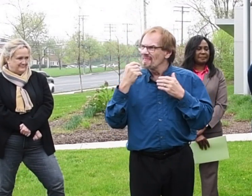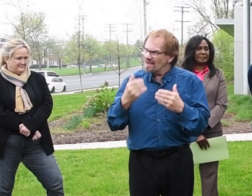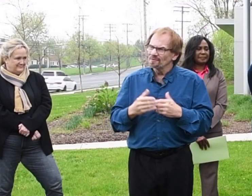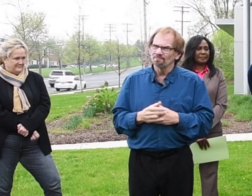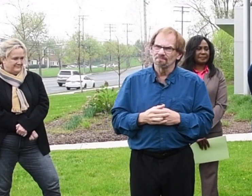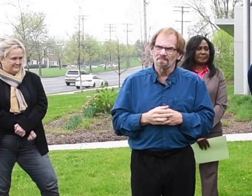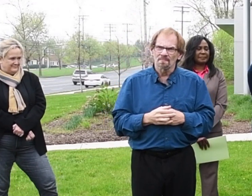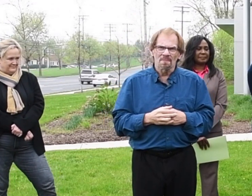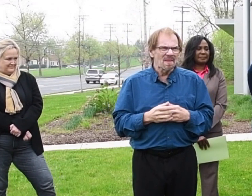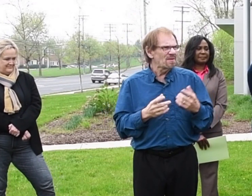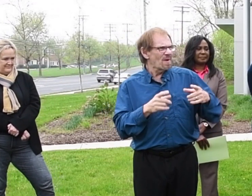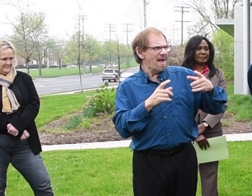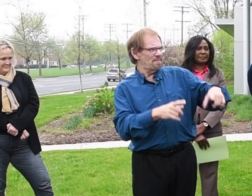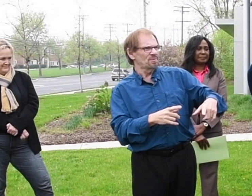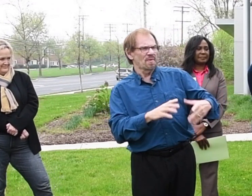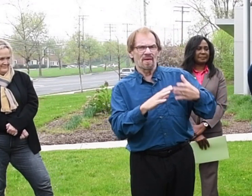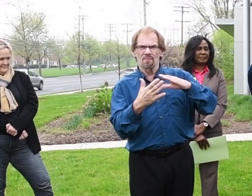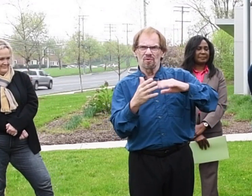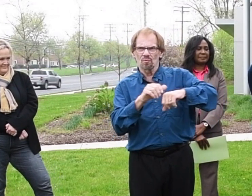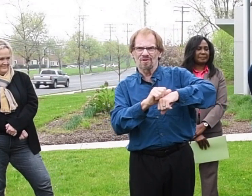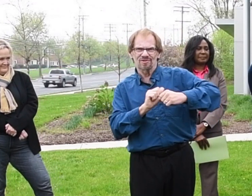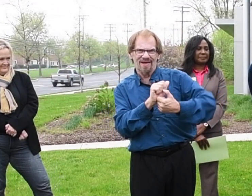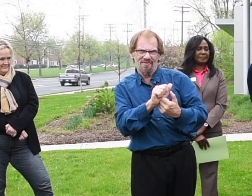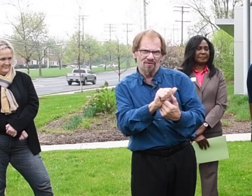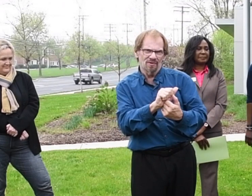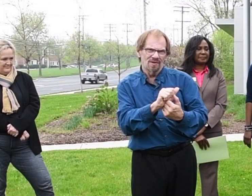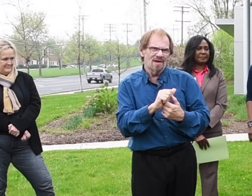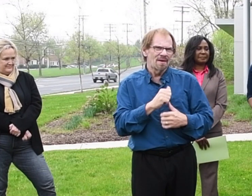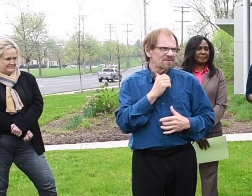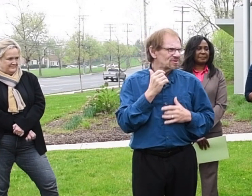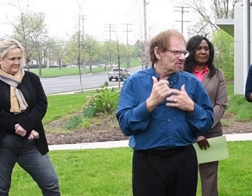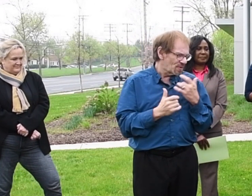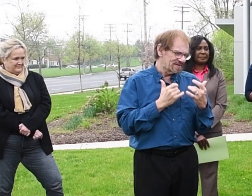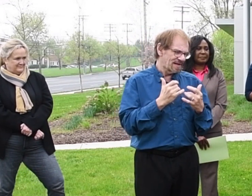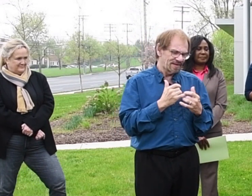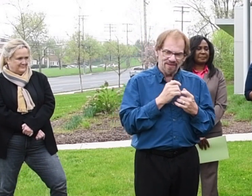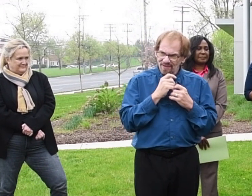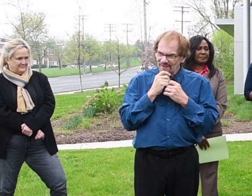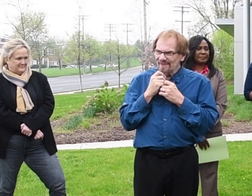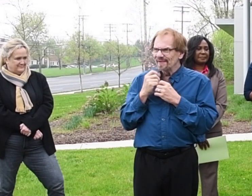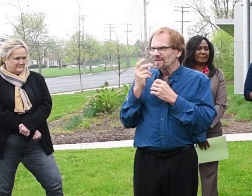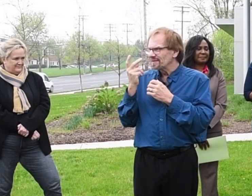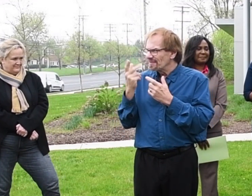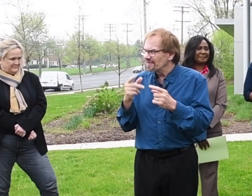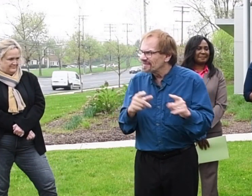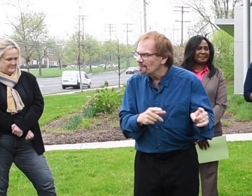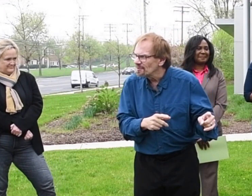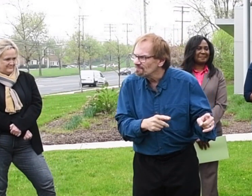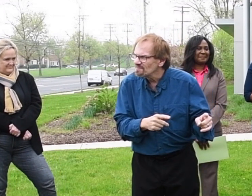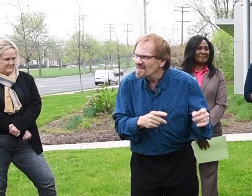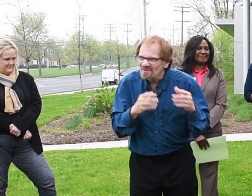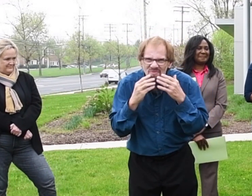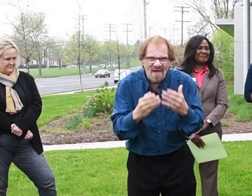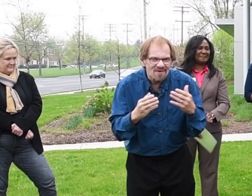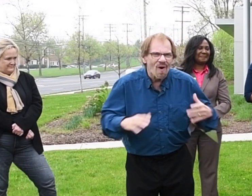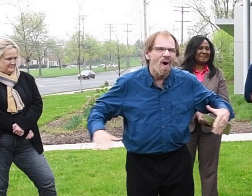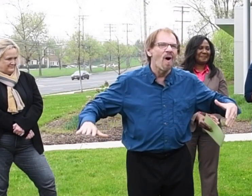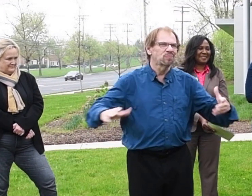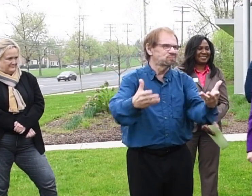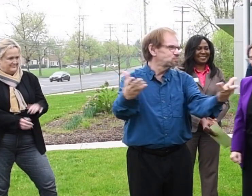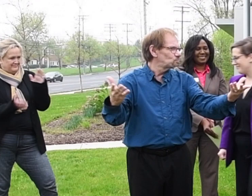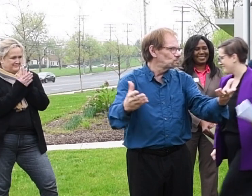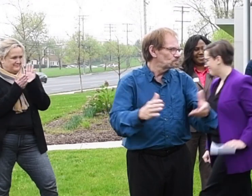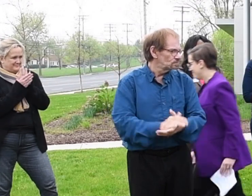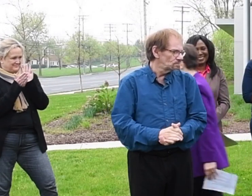this is what happens when a community works together, and I am so excited to see these things come to fruition. So thank you all, truly.